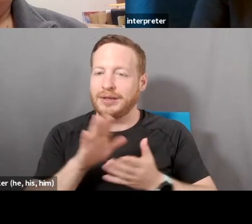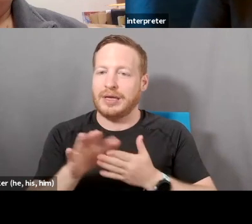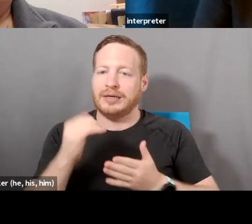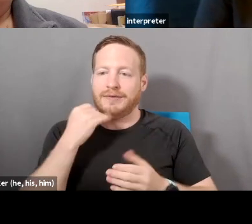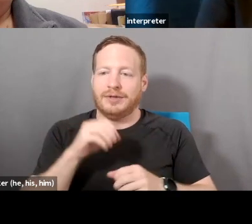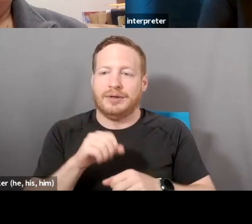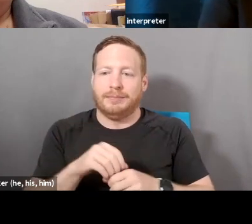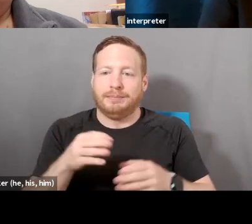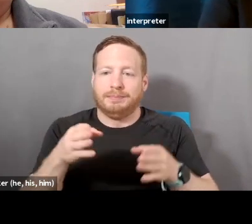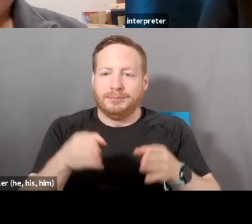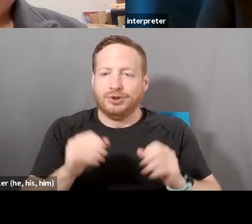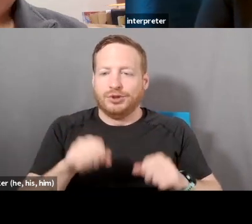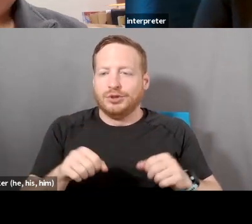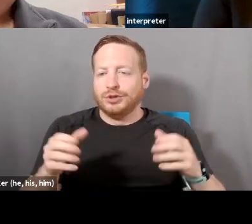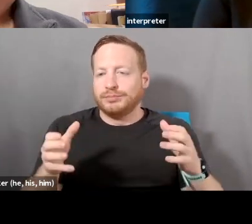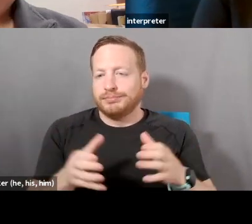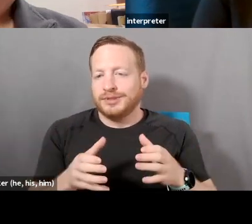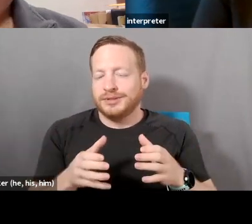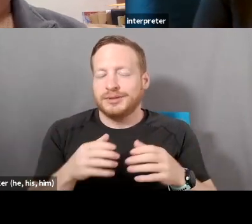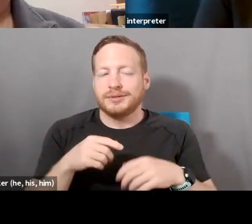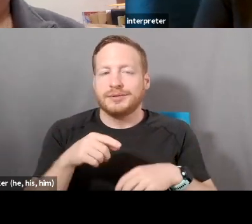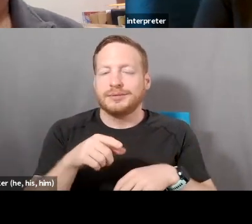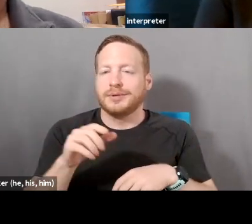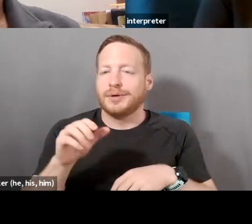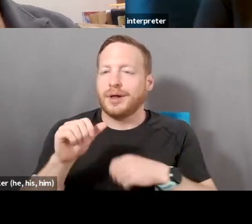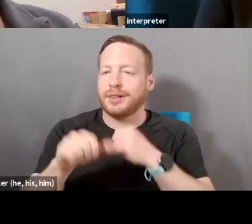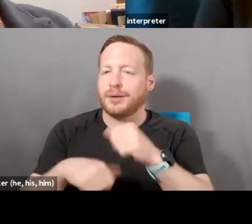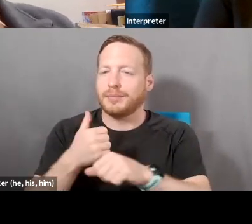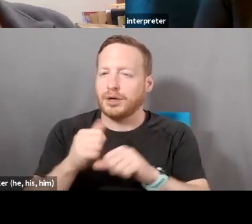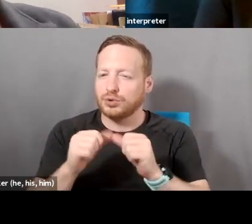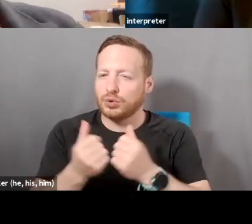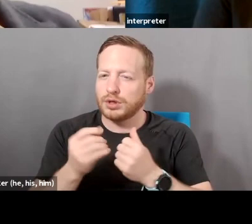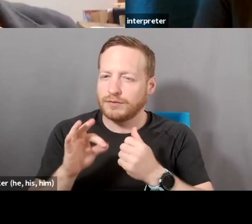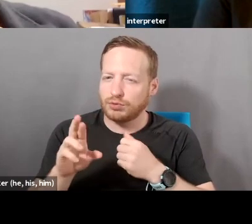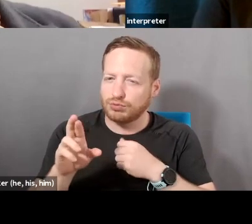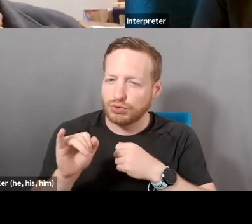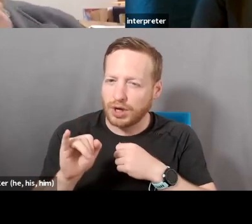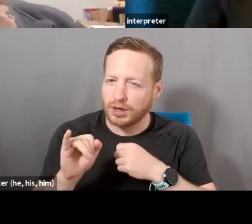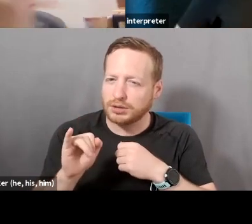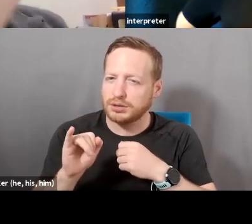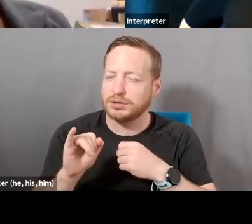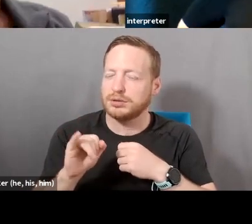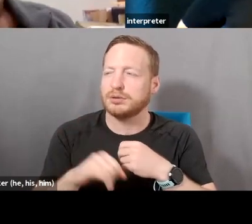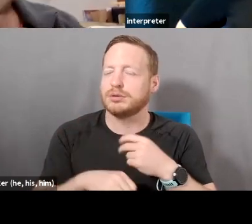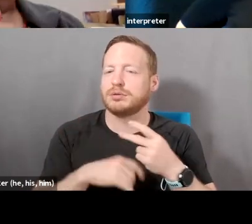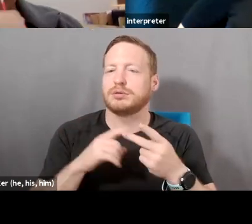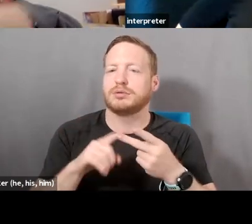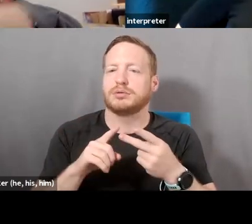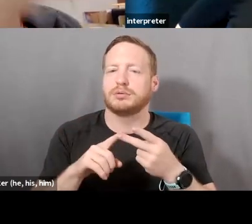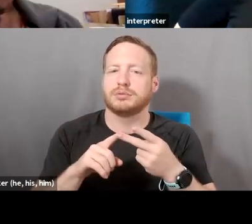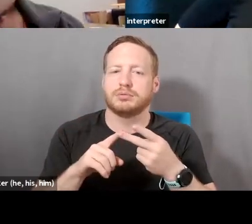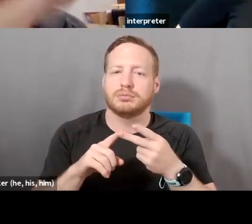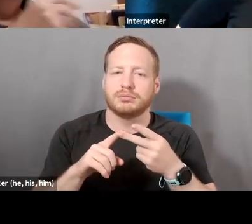COVID, we haven't really had lots of group, but if, you know, in person, if we meet maybe an alumni